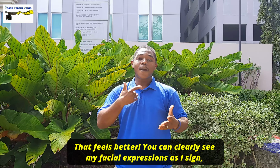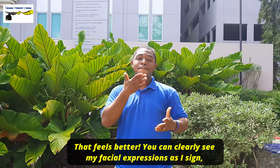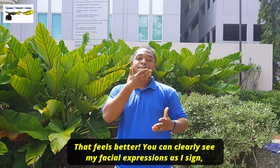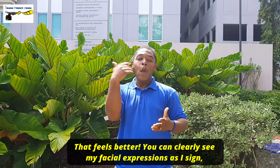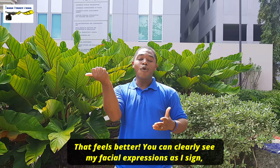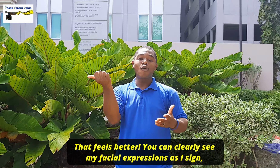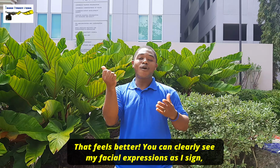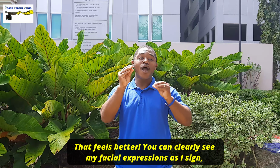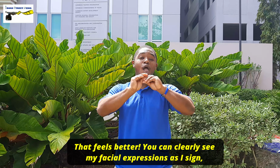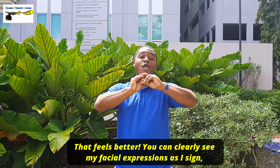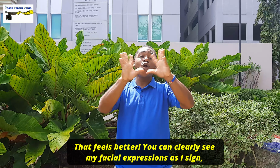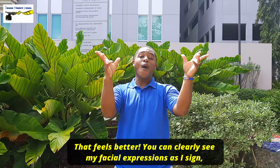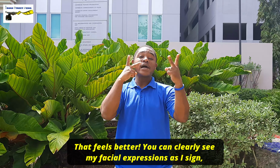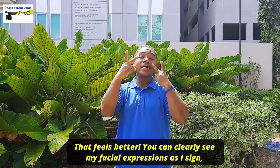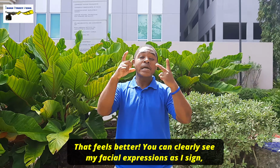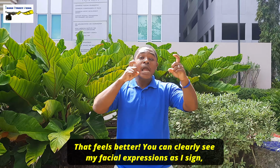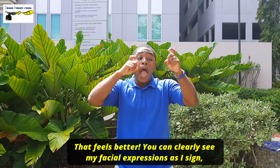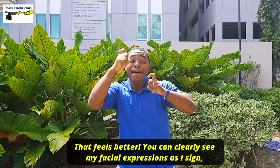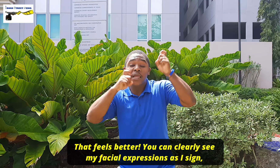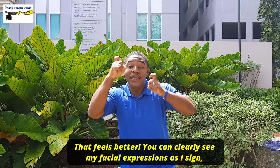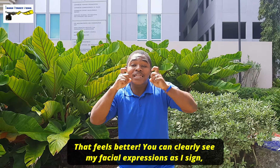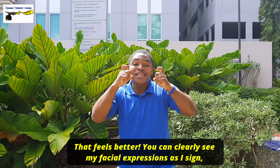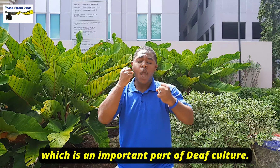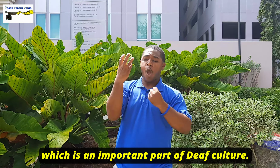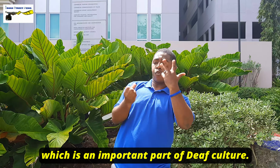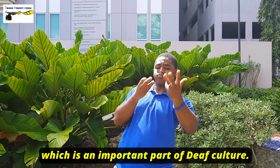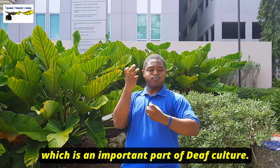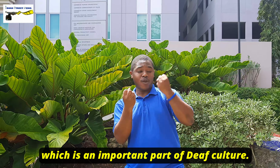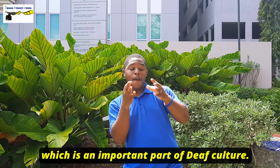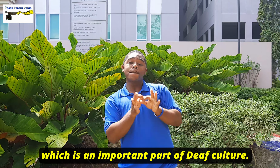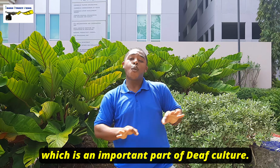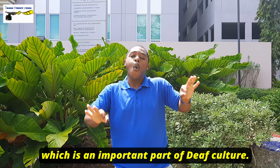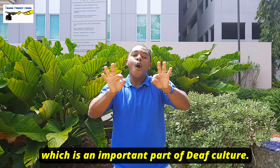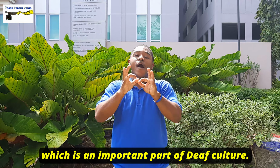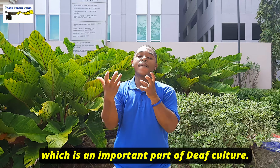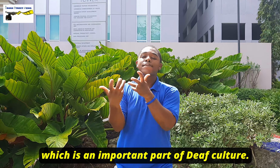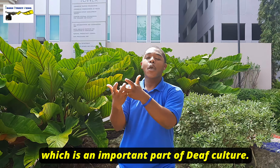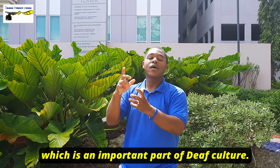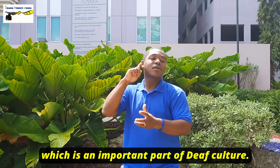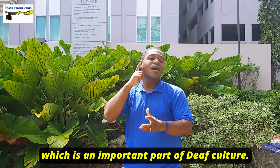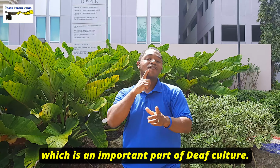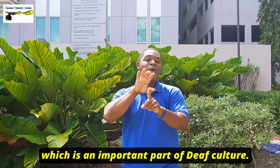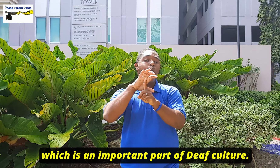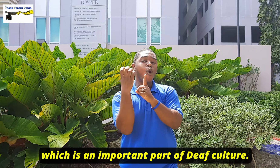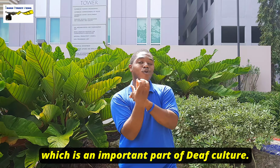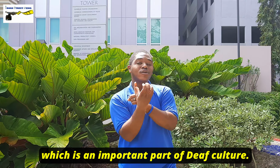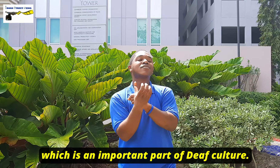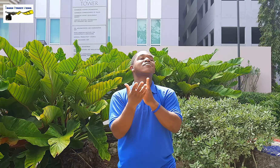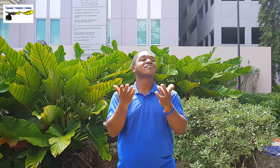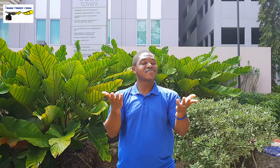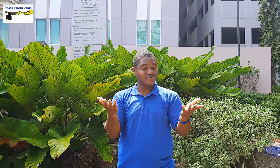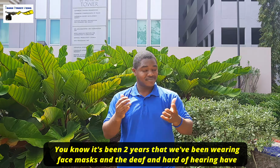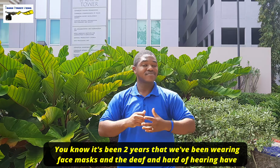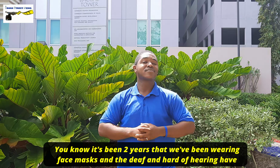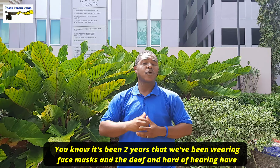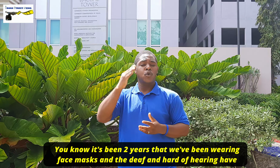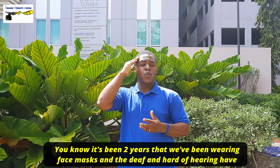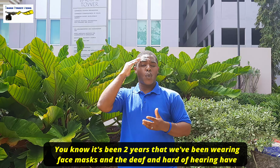That feels better. You can clearly see my facial expressions as I sign, which is an important part of deaf culture.